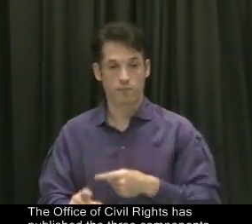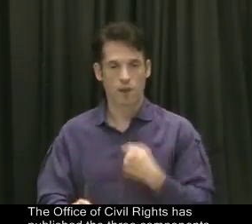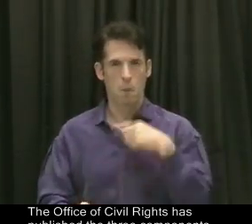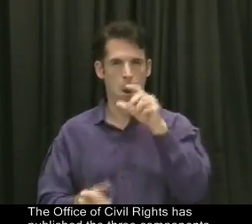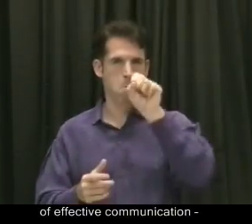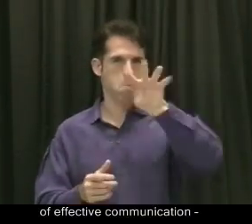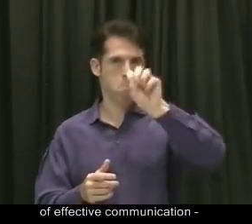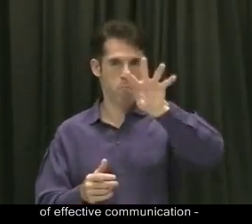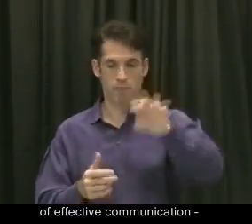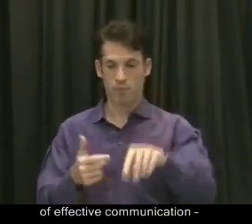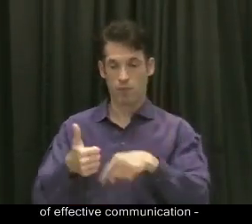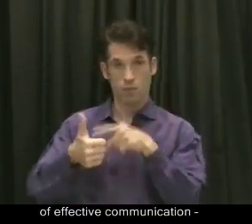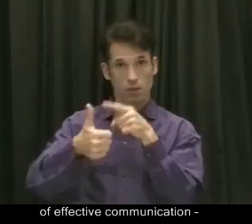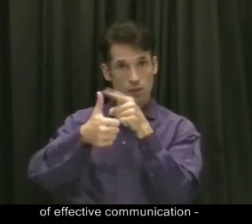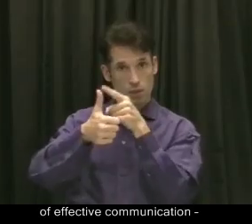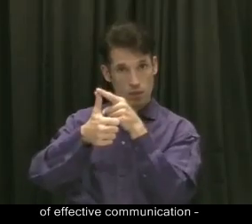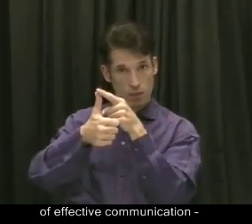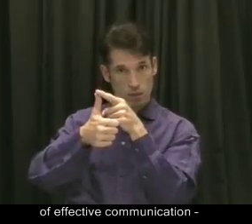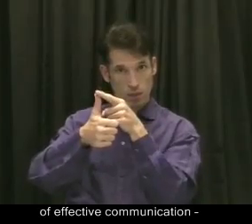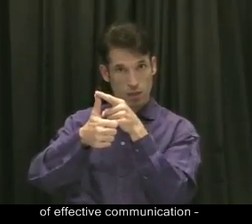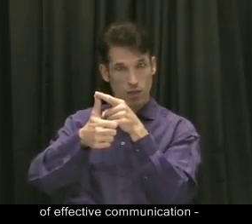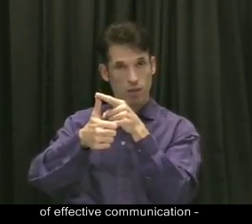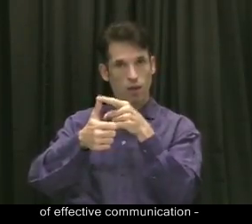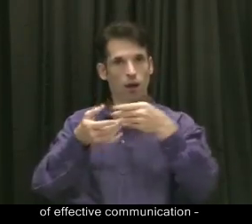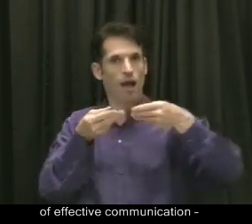of effective communication.